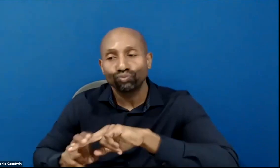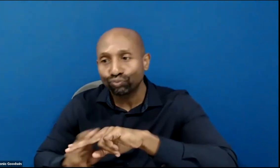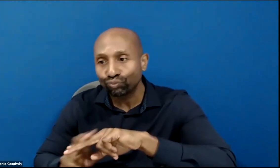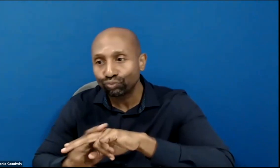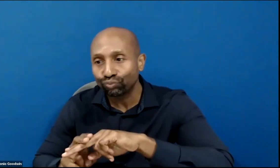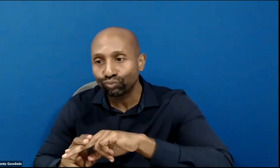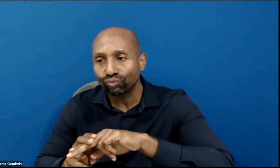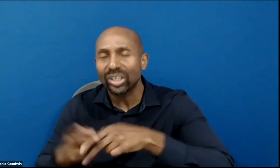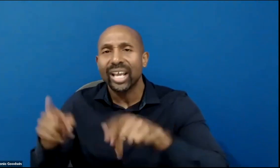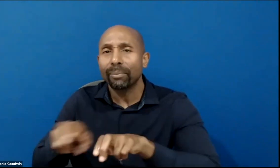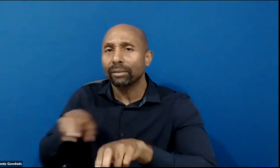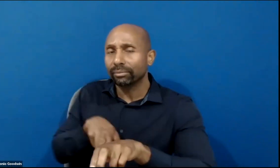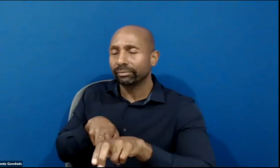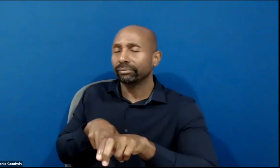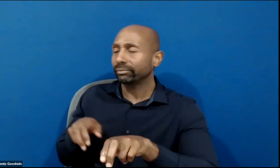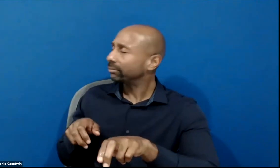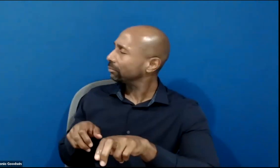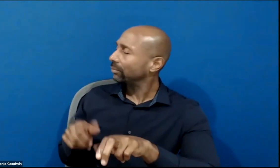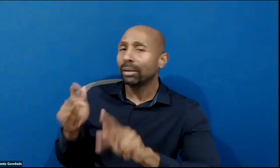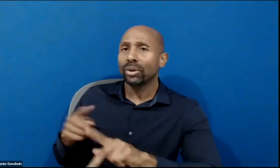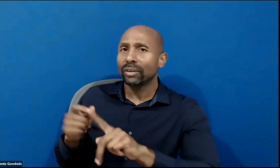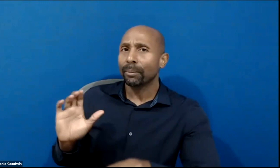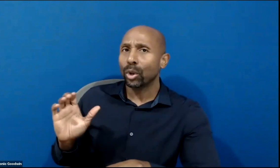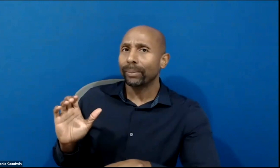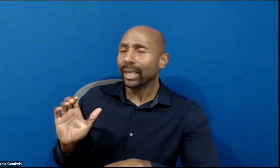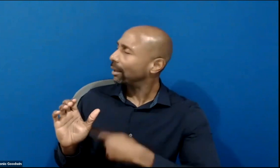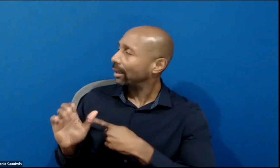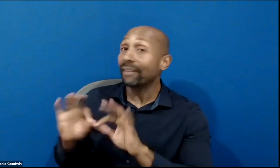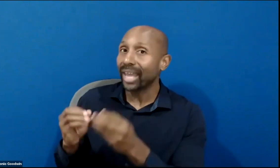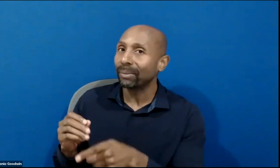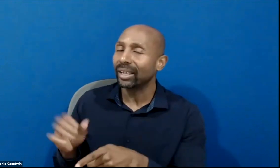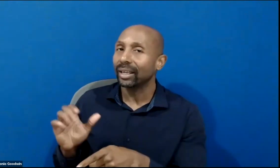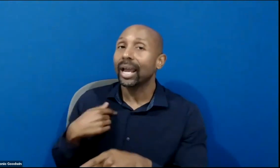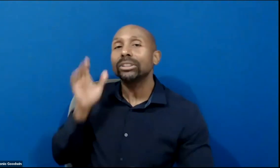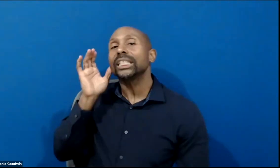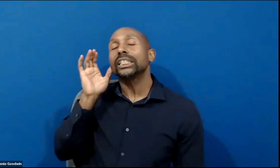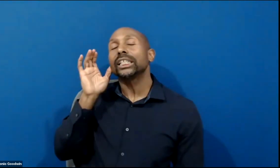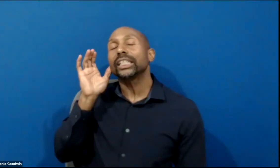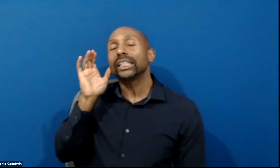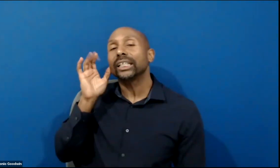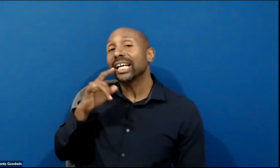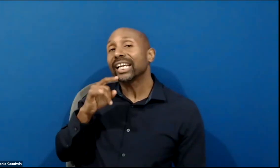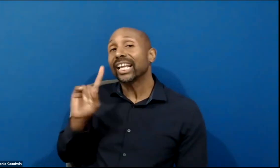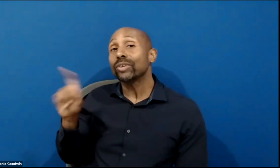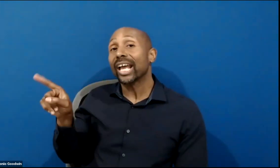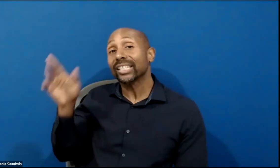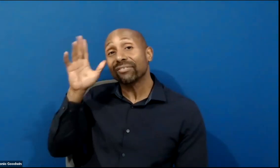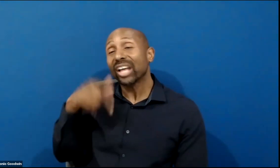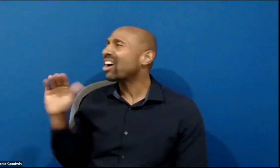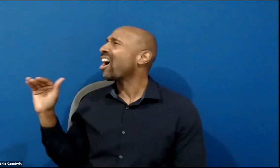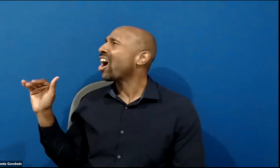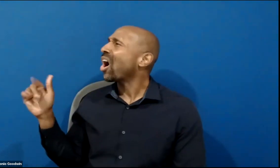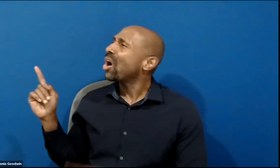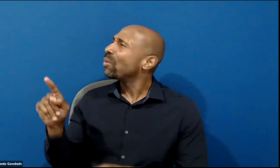Colombian. And I started hearing what they were saying, and the kids were asking their fathers to take them to buy